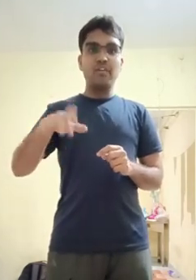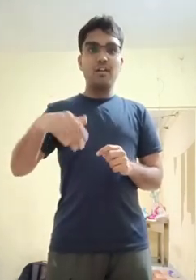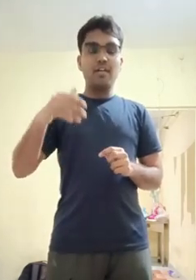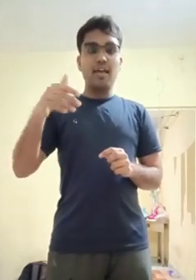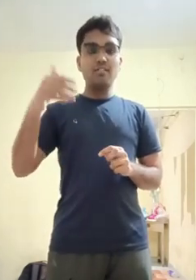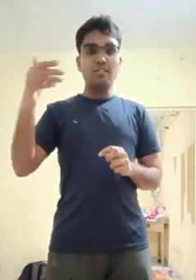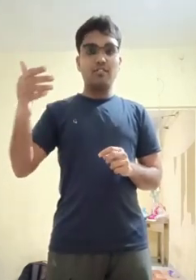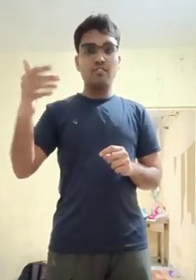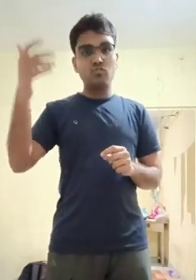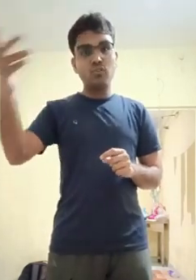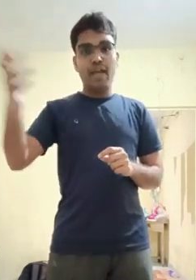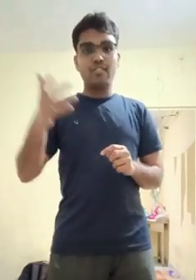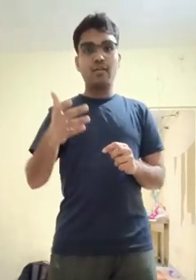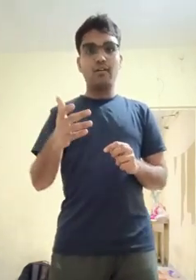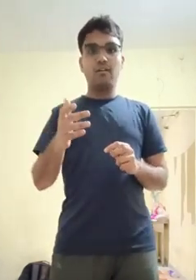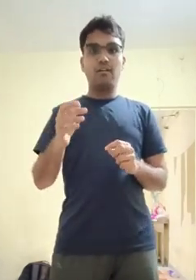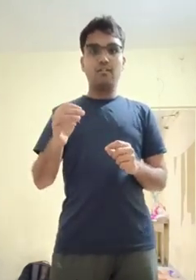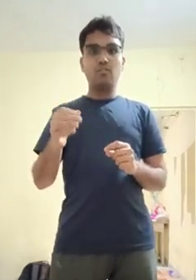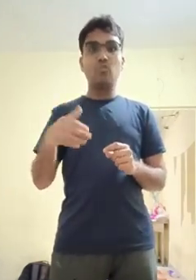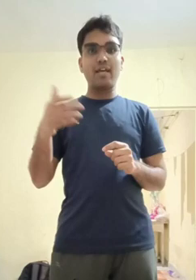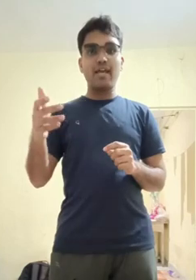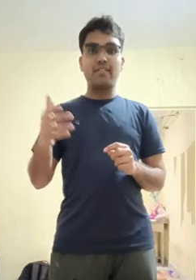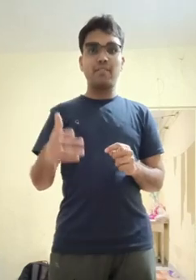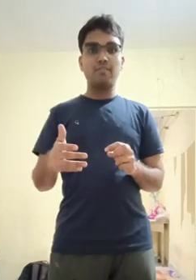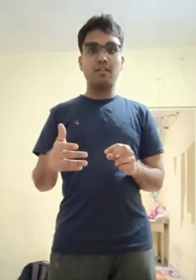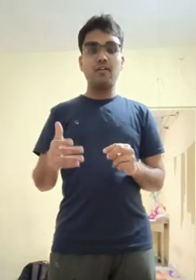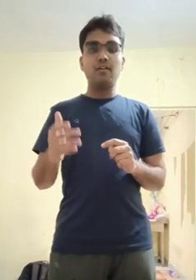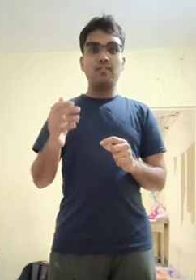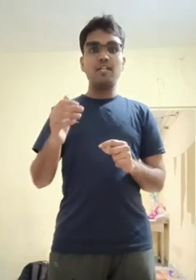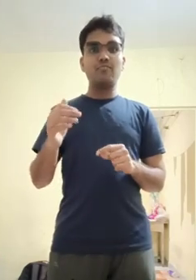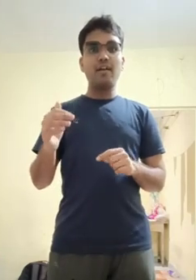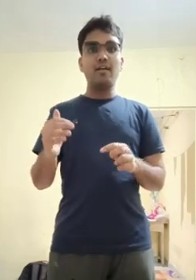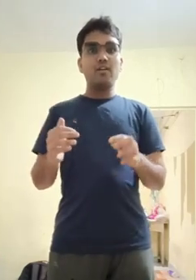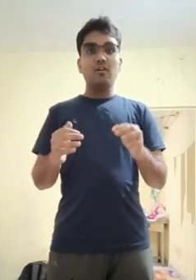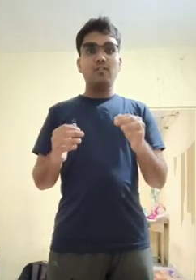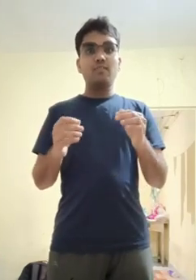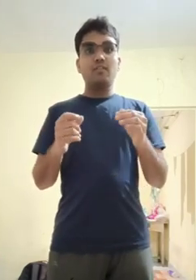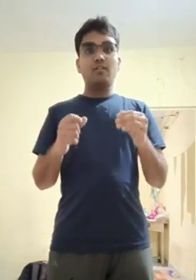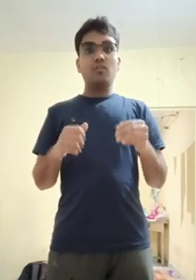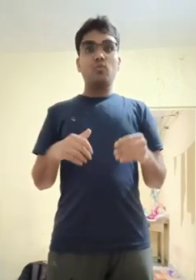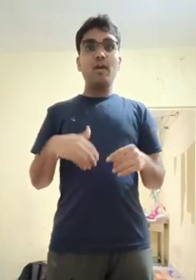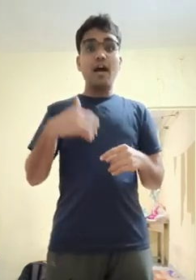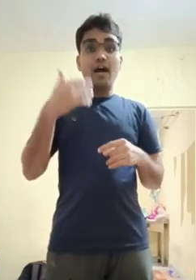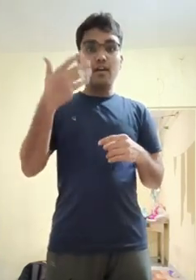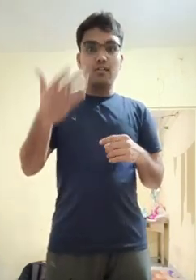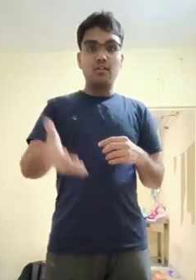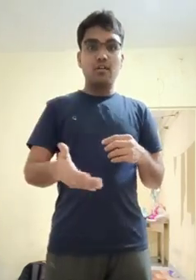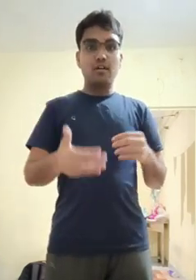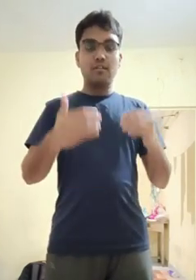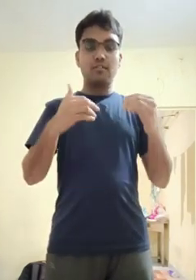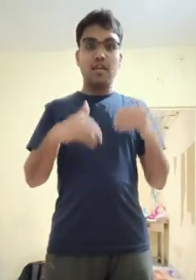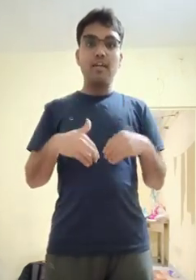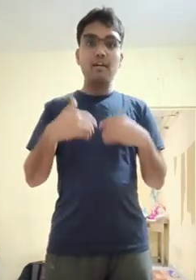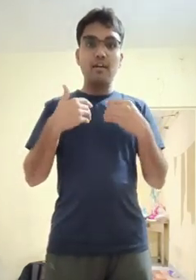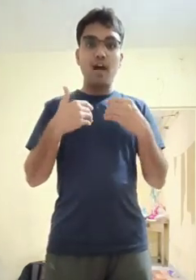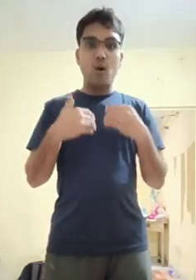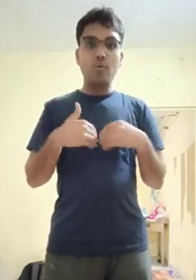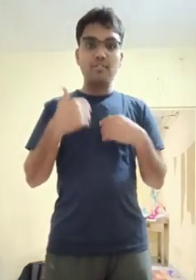it has the chances to to rise exception. That's why we are telling ourselves